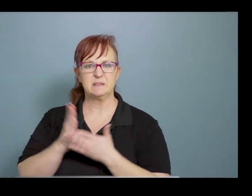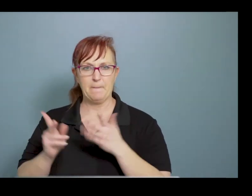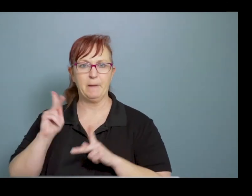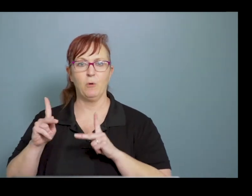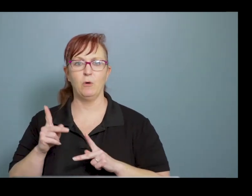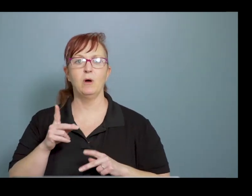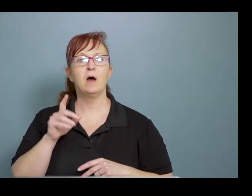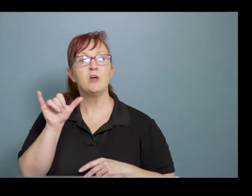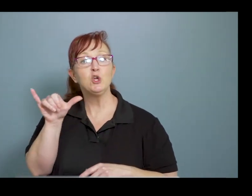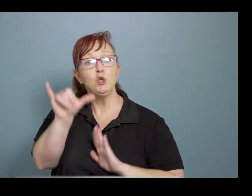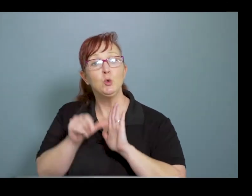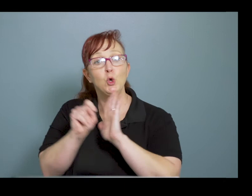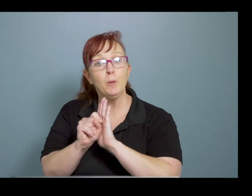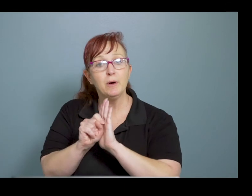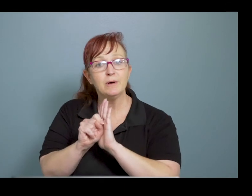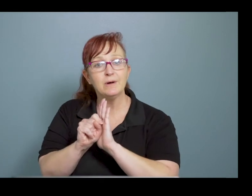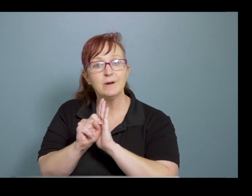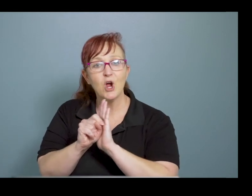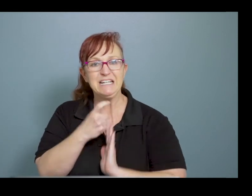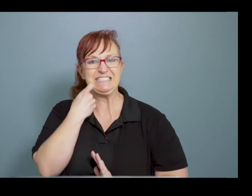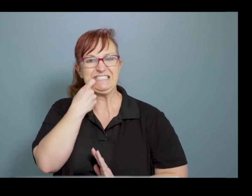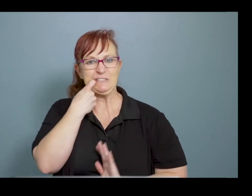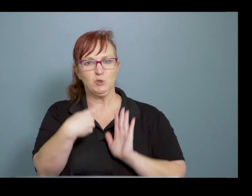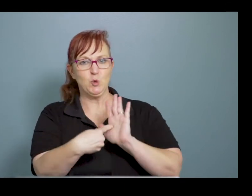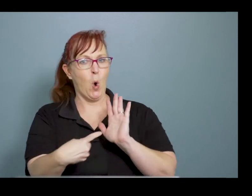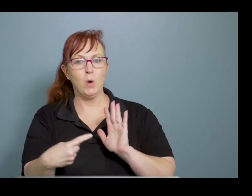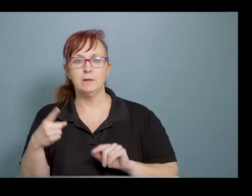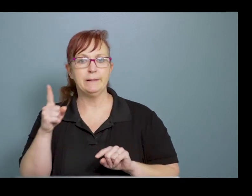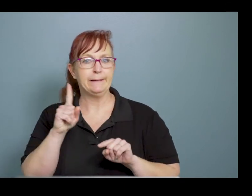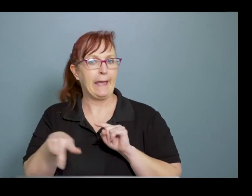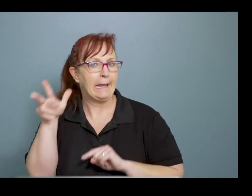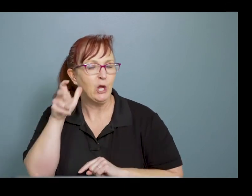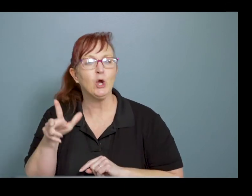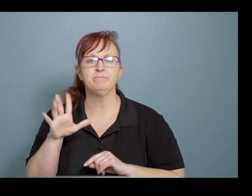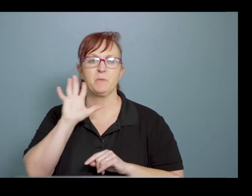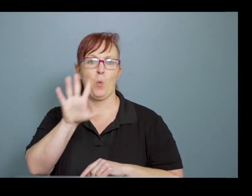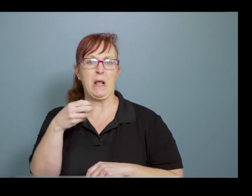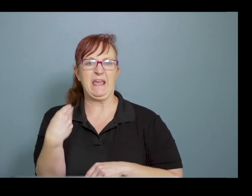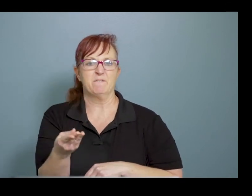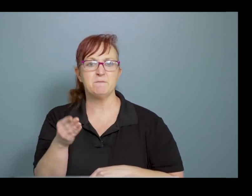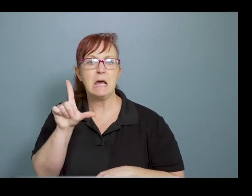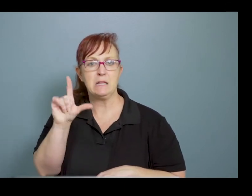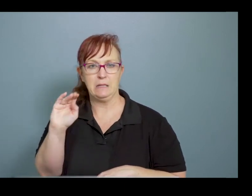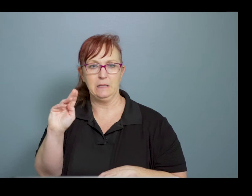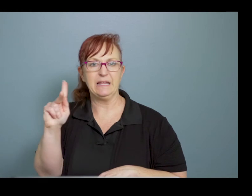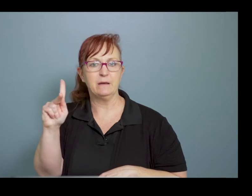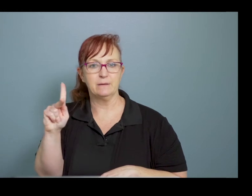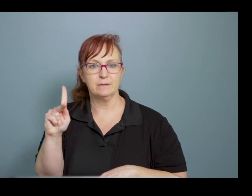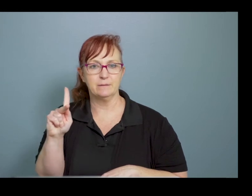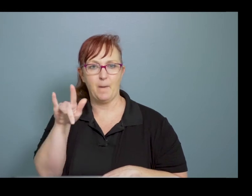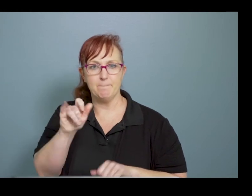posted the link to the YouTube presentation by Russ Harris. We'll have that link and a copy of